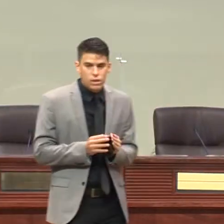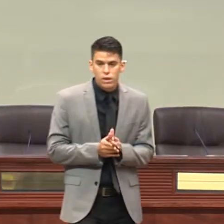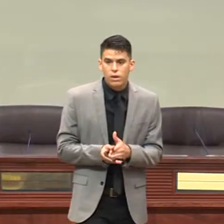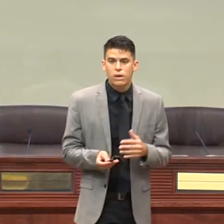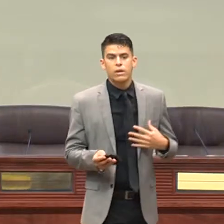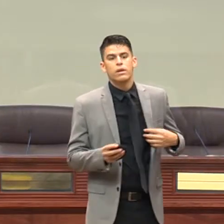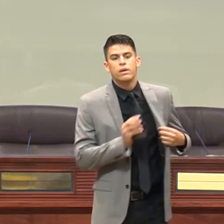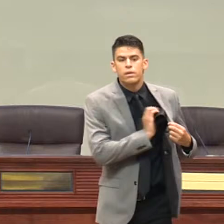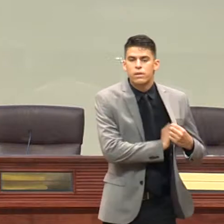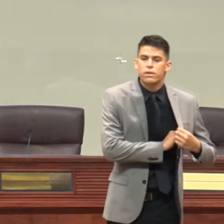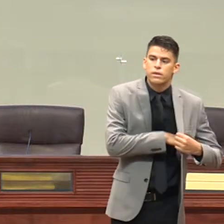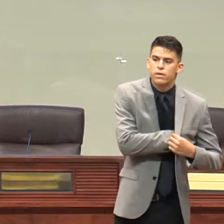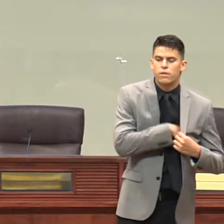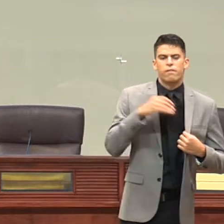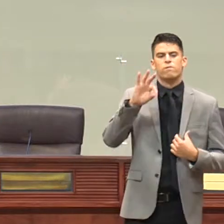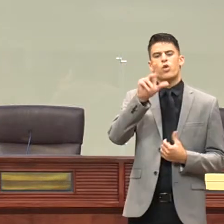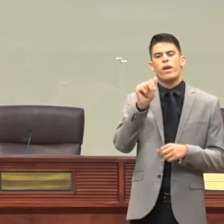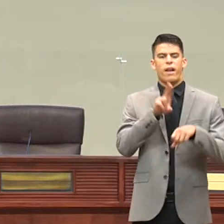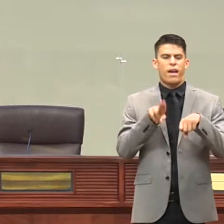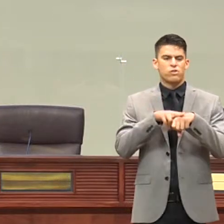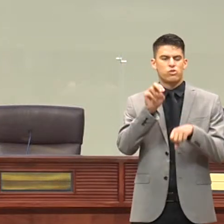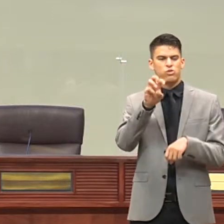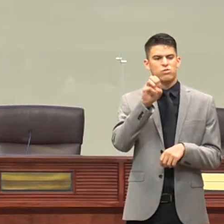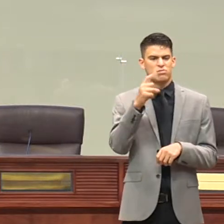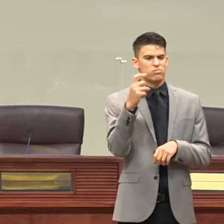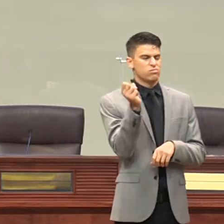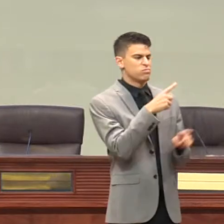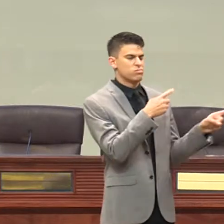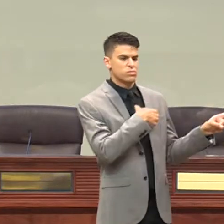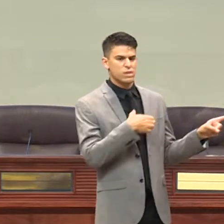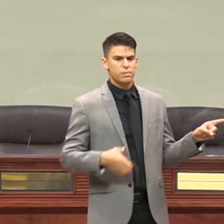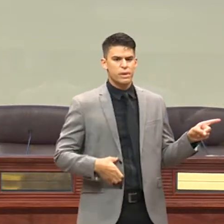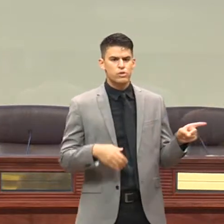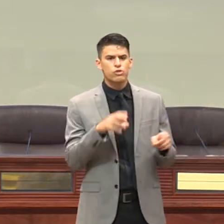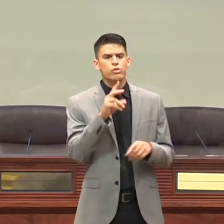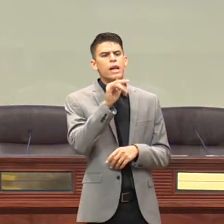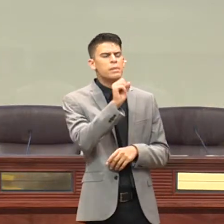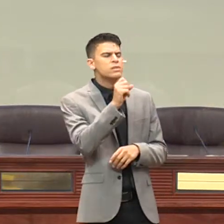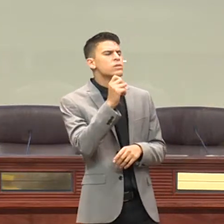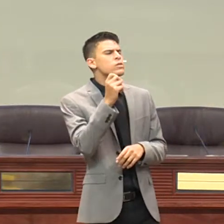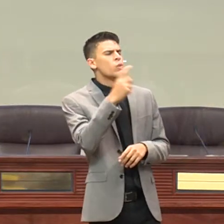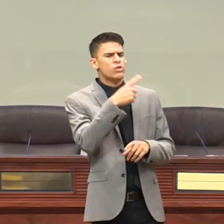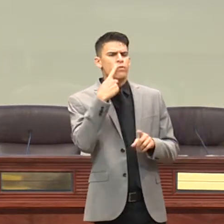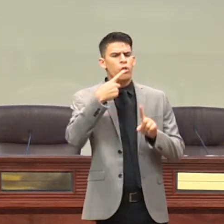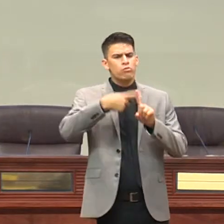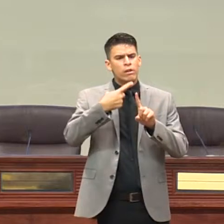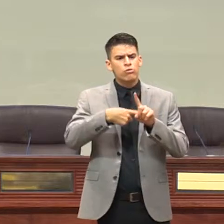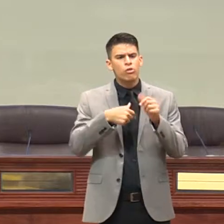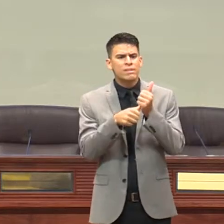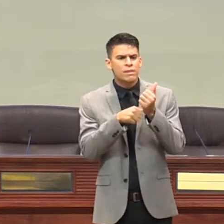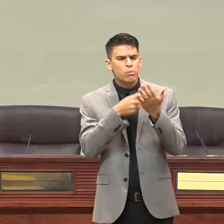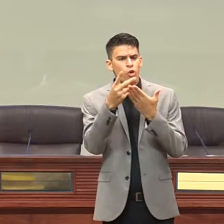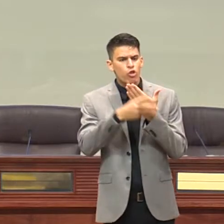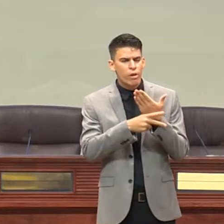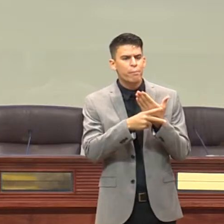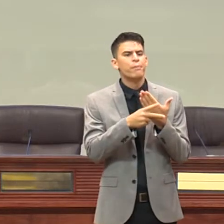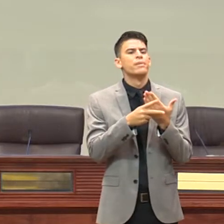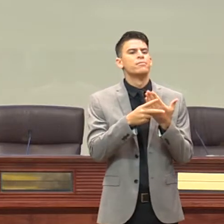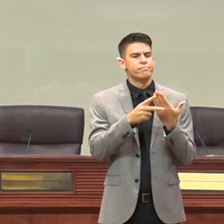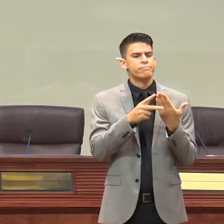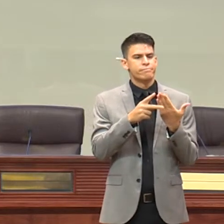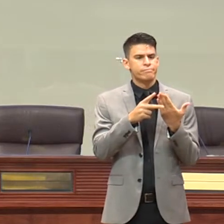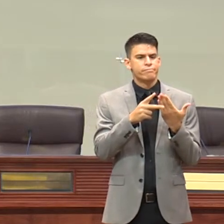Demings. This is in relation to the rental assistance program. Obviously, as it relates to